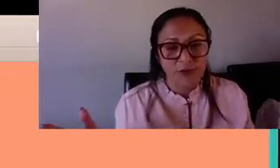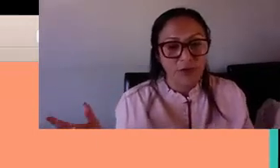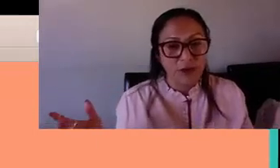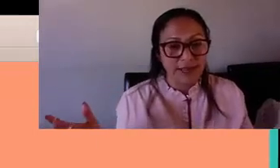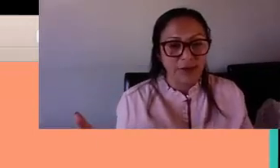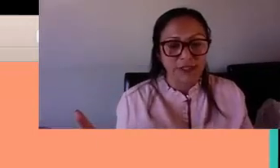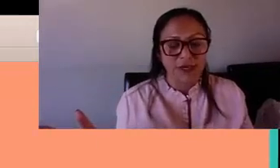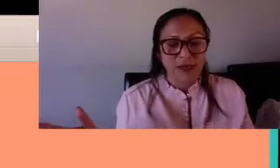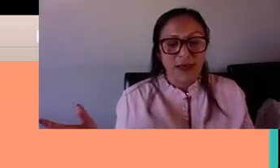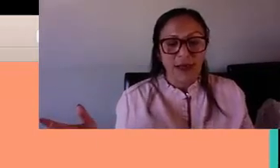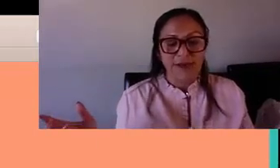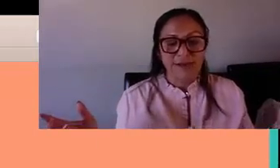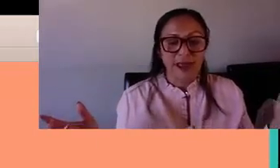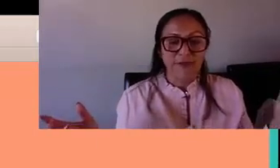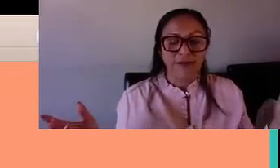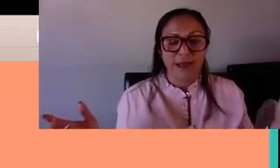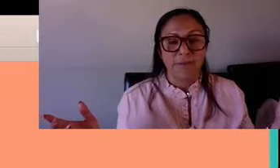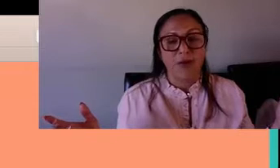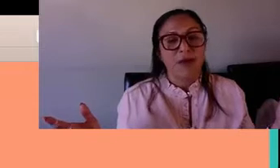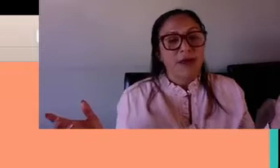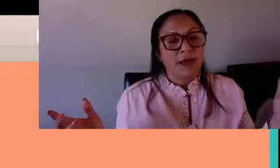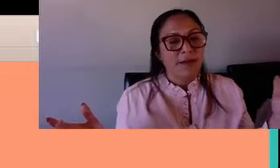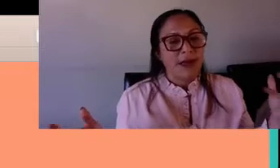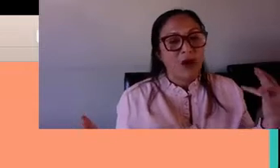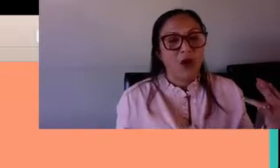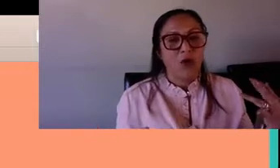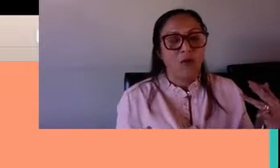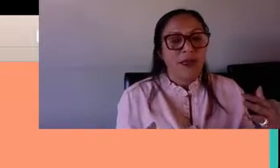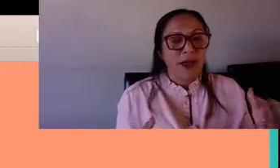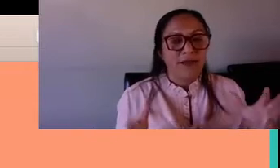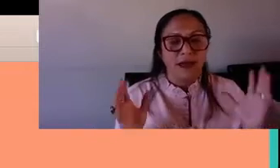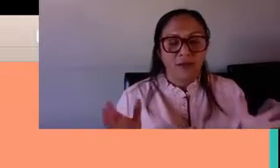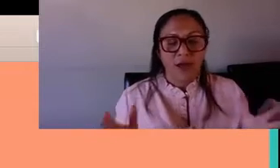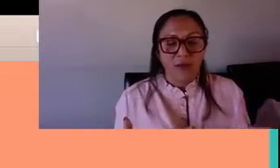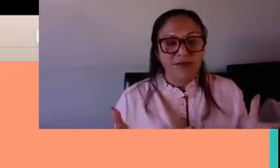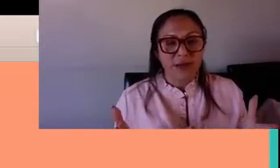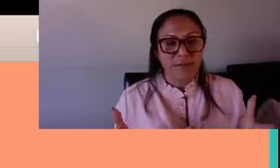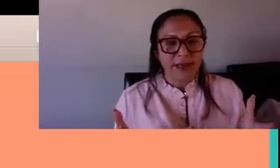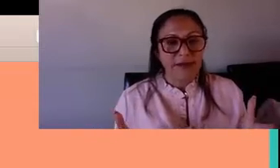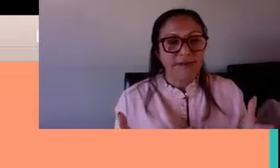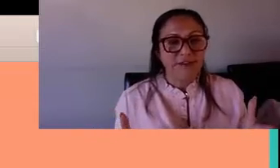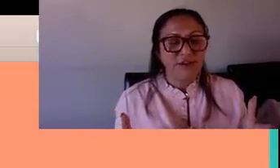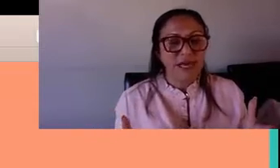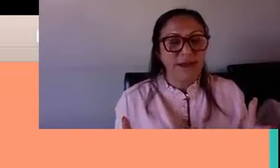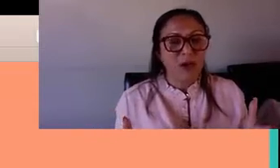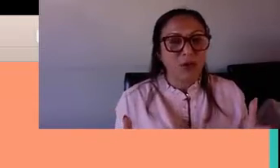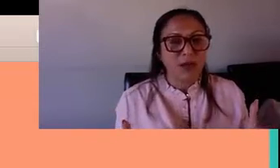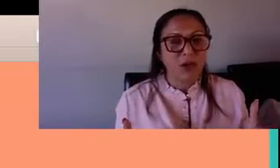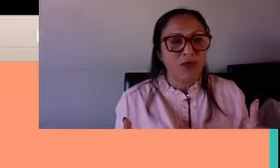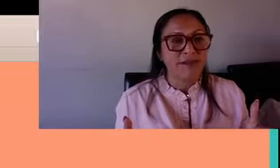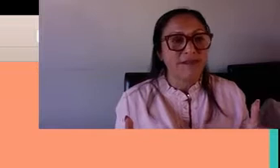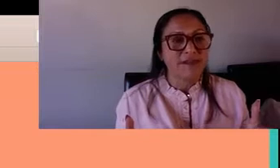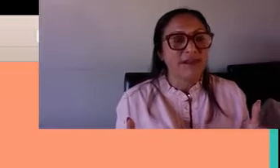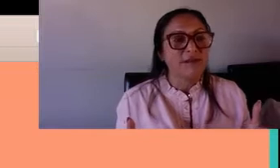than one language. And I always say, for example, at home, we always recommend to keep going